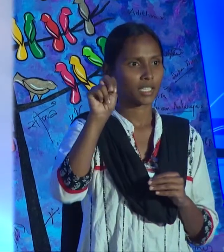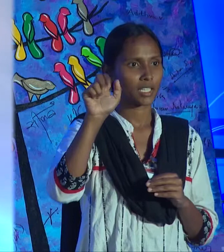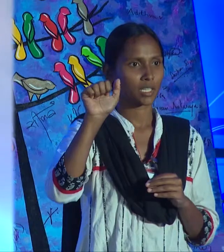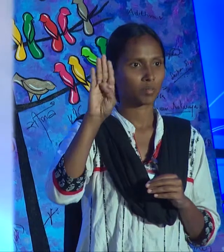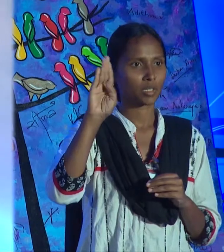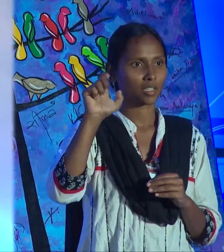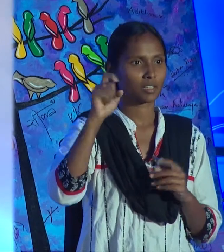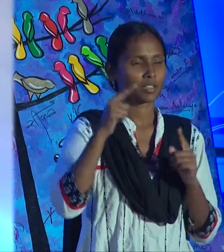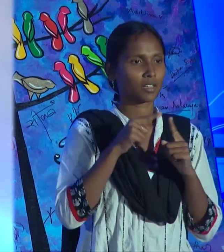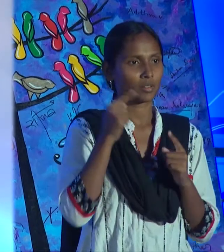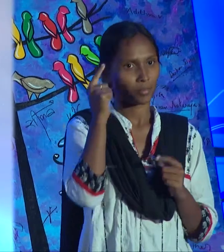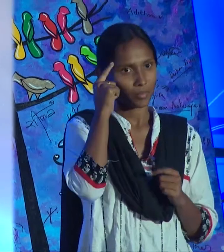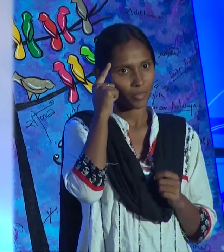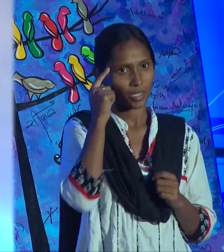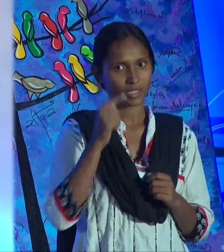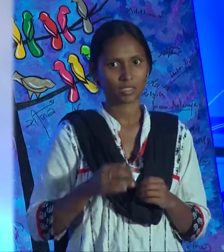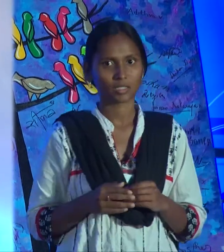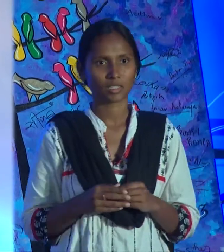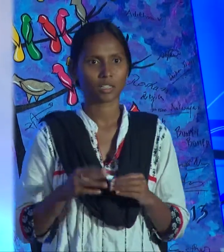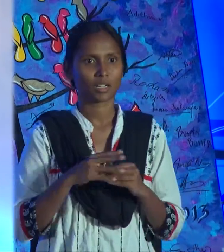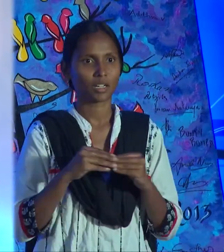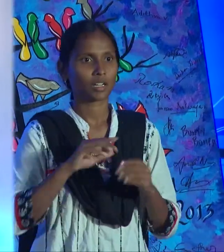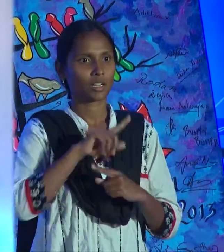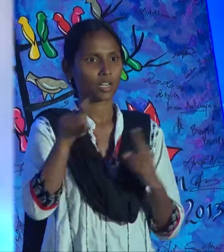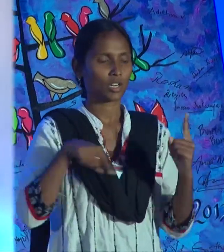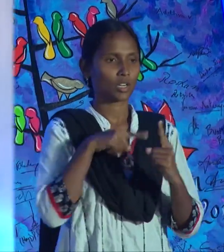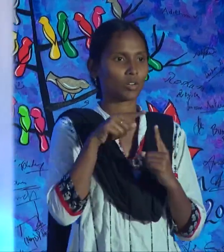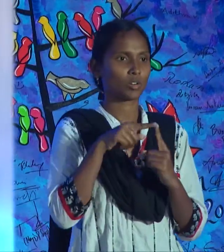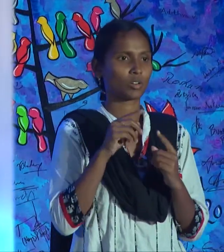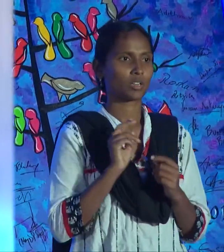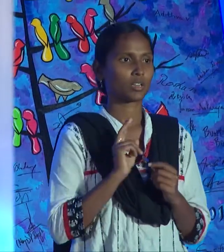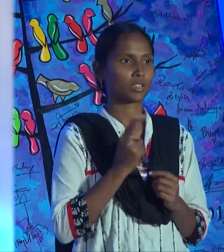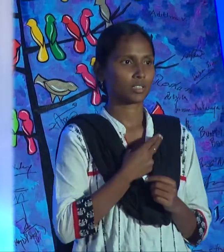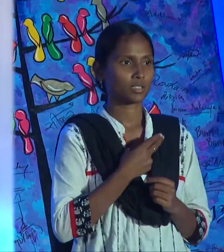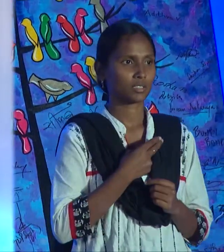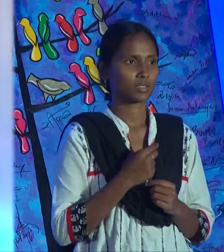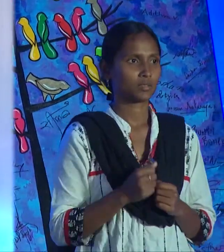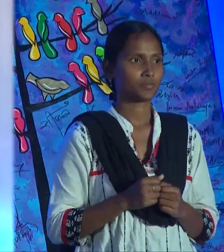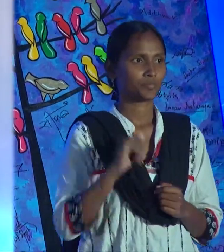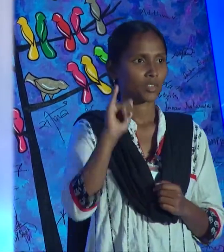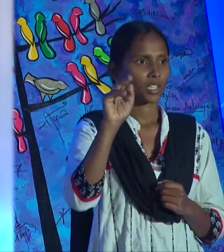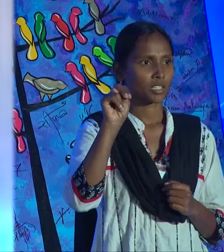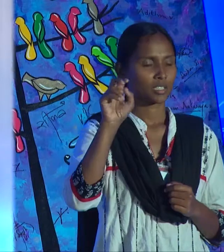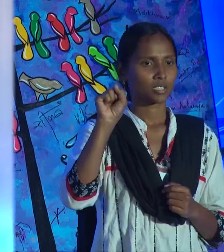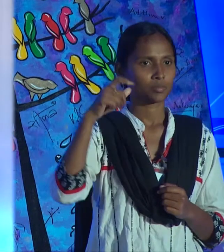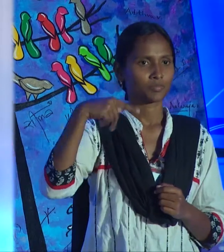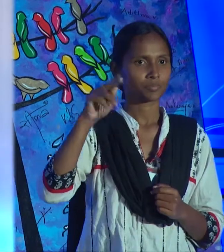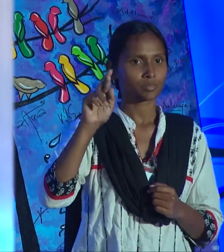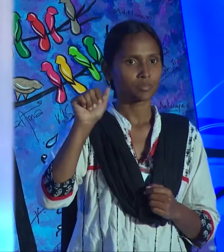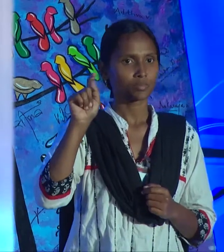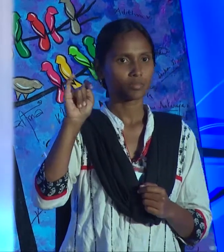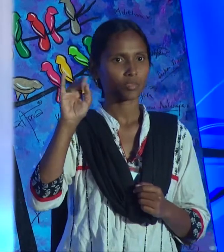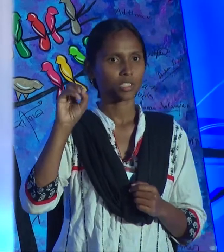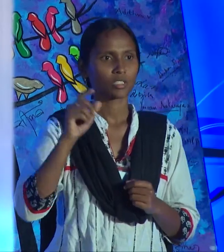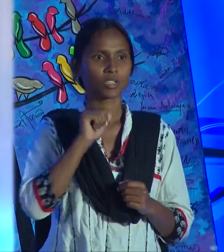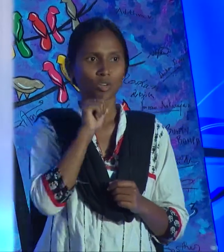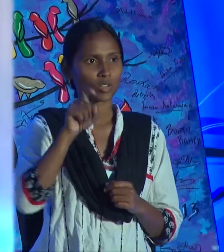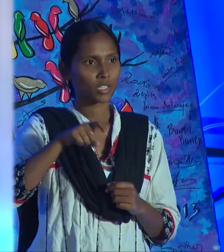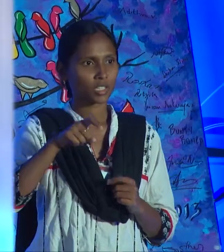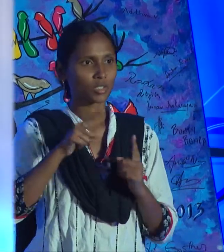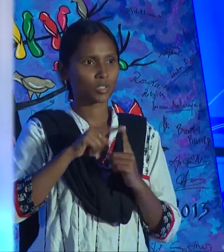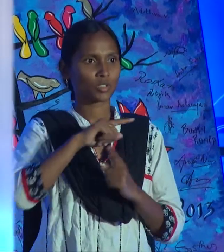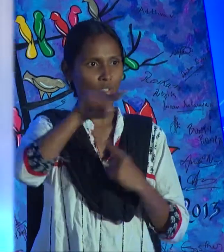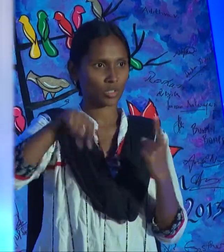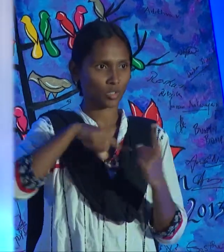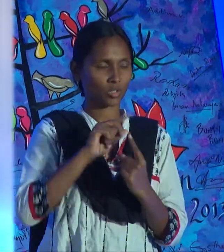can find the gems that really are around us. You know, to find inspiration, to find something great, we don't need to go too far. They're truly